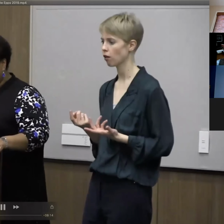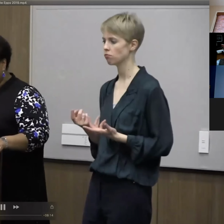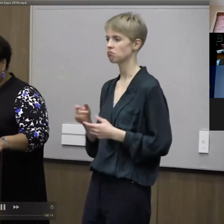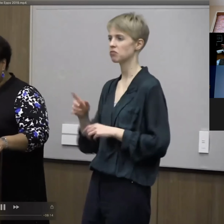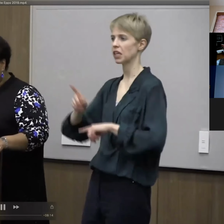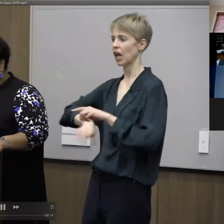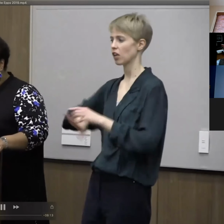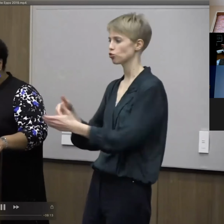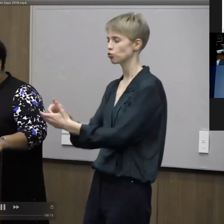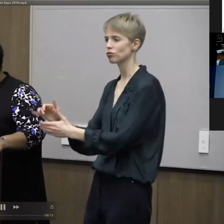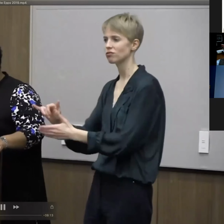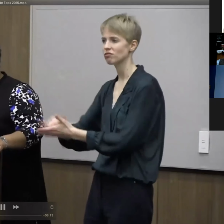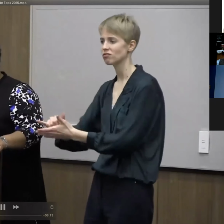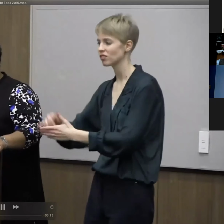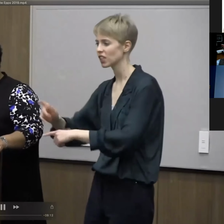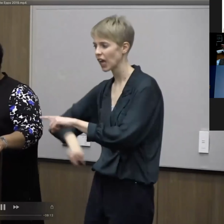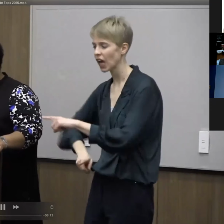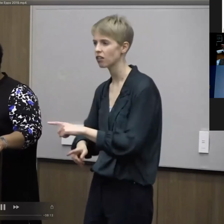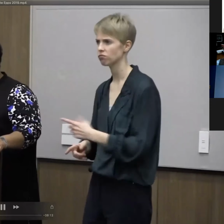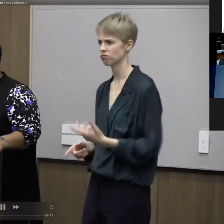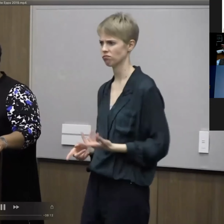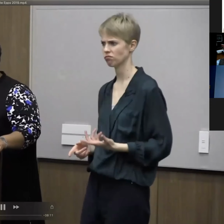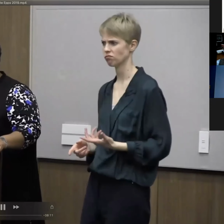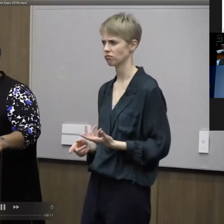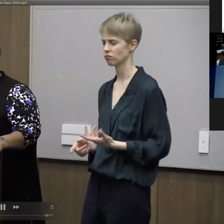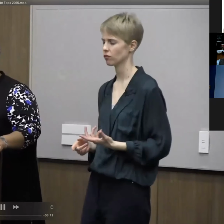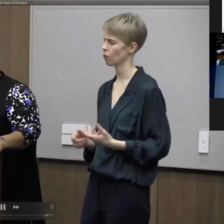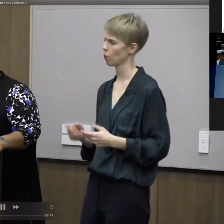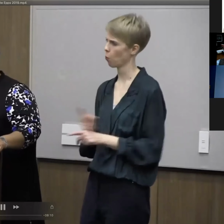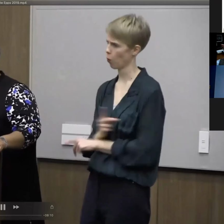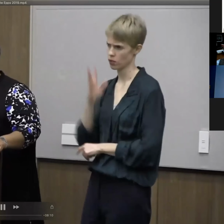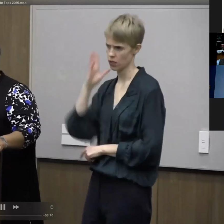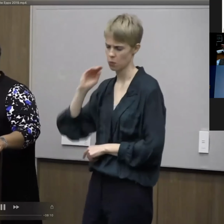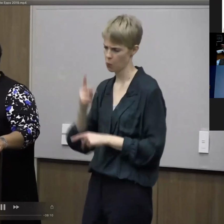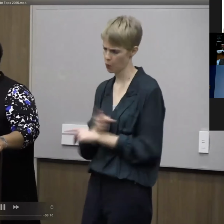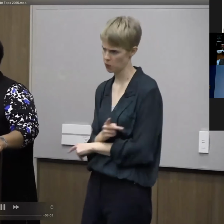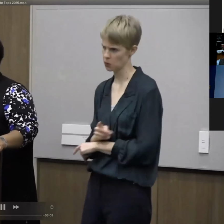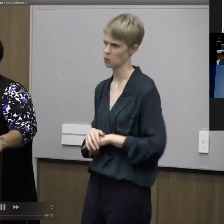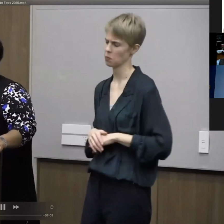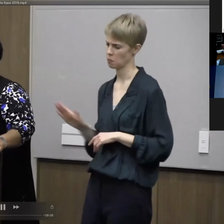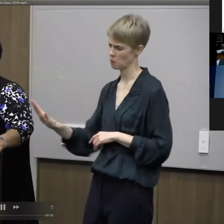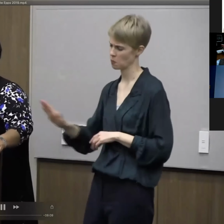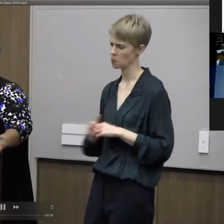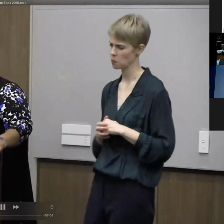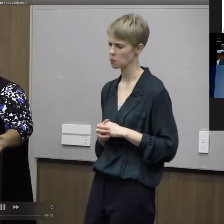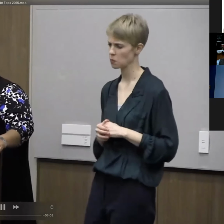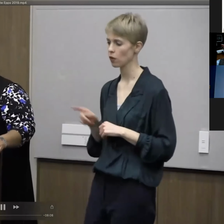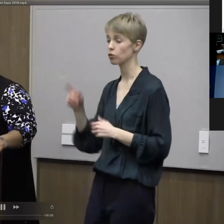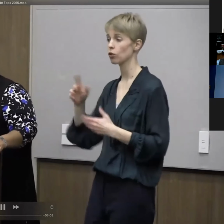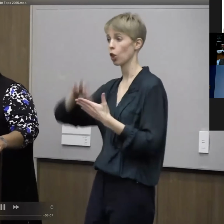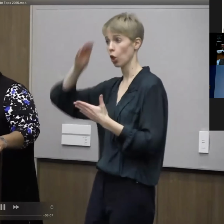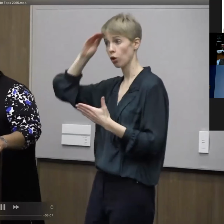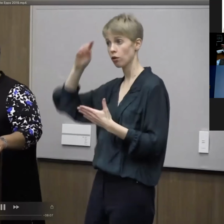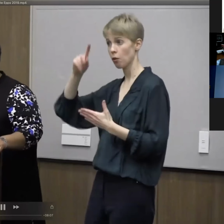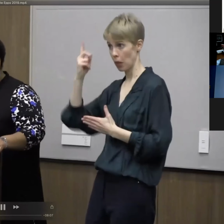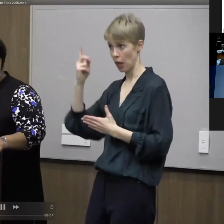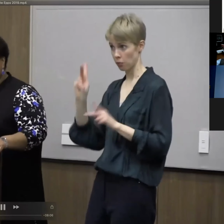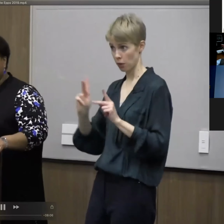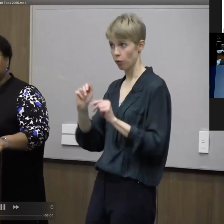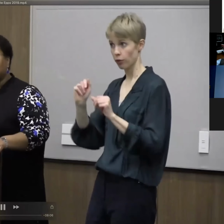citizen. She learned that Black people had the right to vote at a Student Nonviolent Coordinating Committee